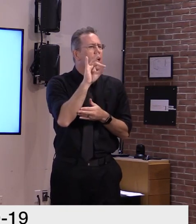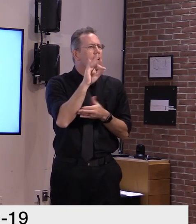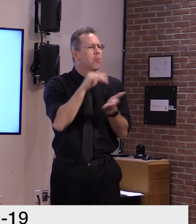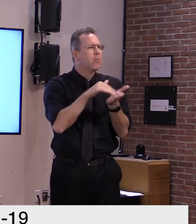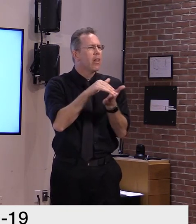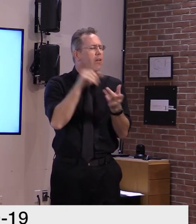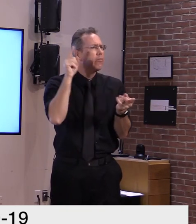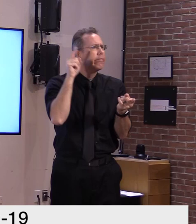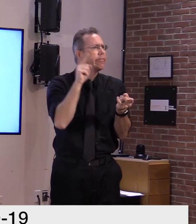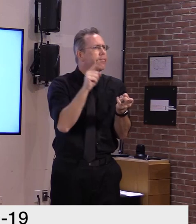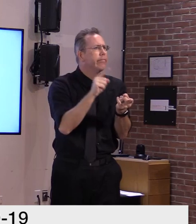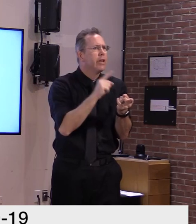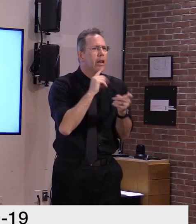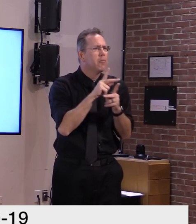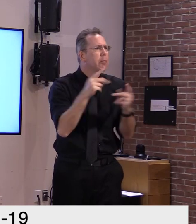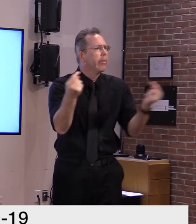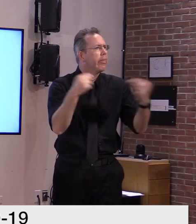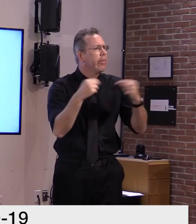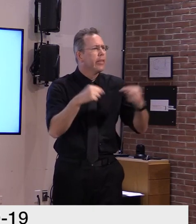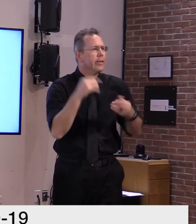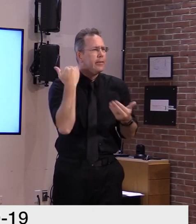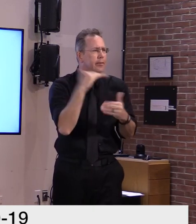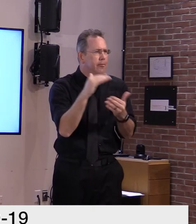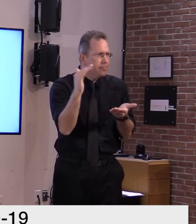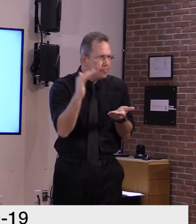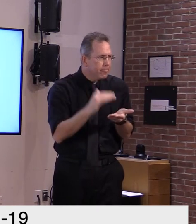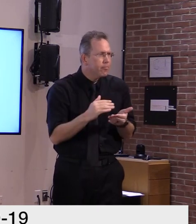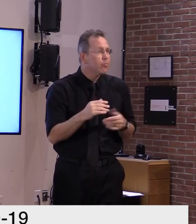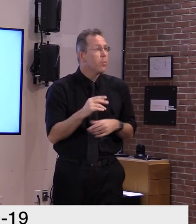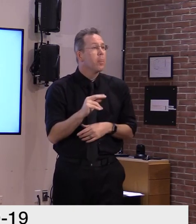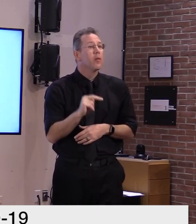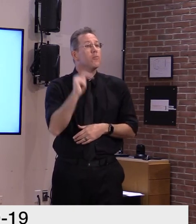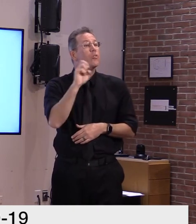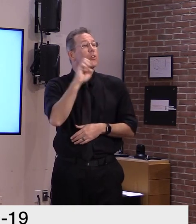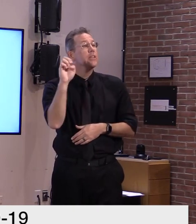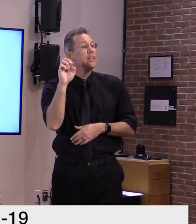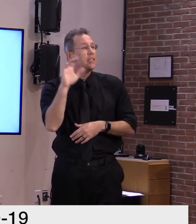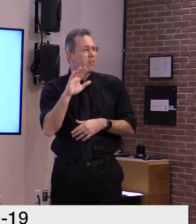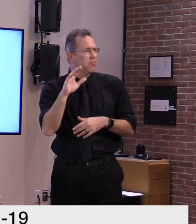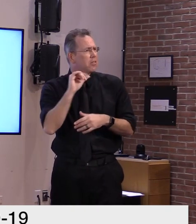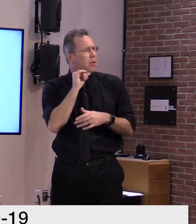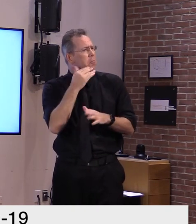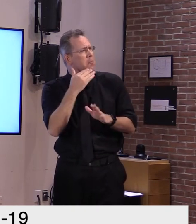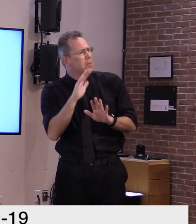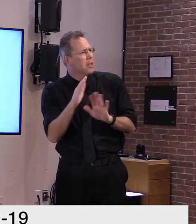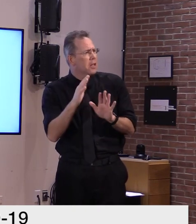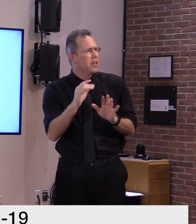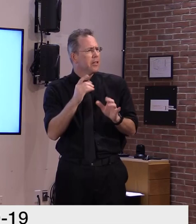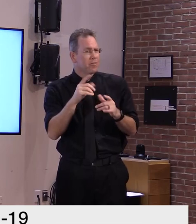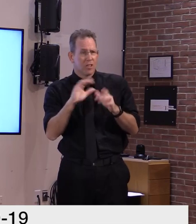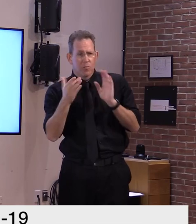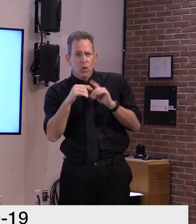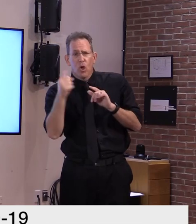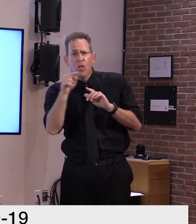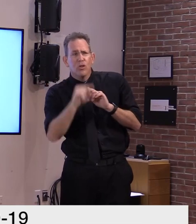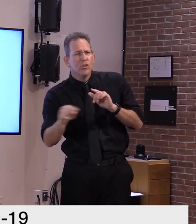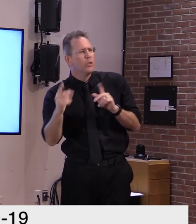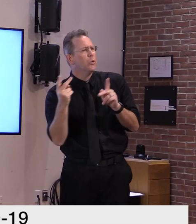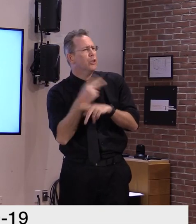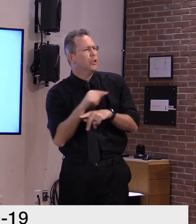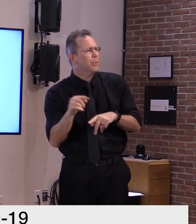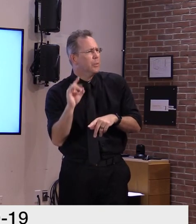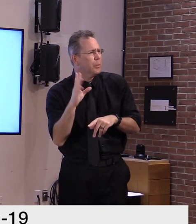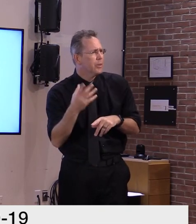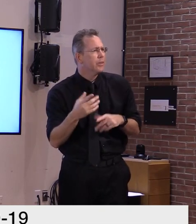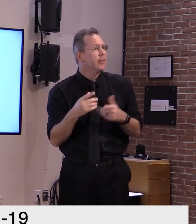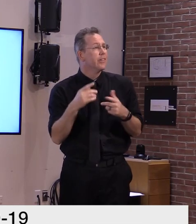that Mid-Atlantic and that Midwest area saw quite a dramatic hit. Now, if we fast forward to September 11th, right at the beginning